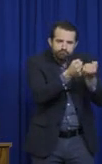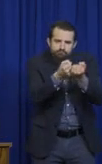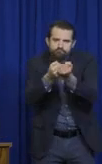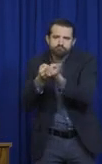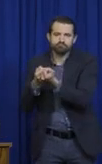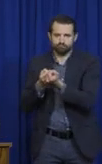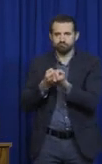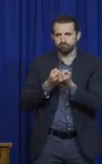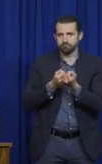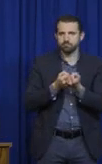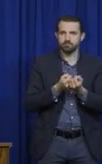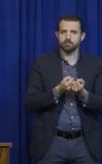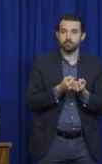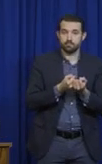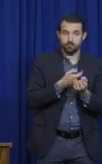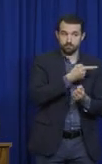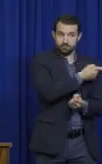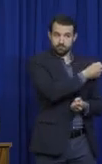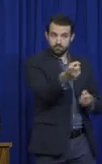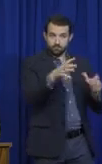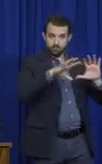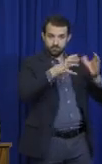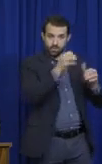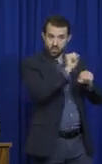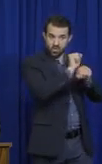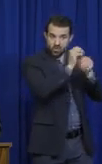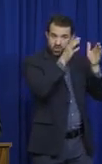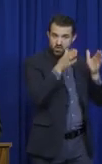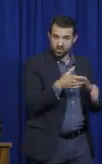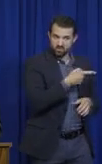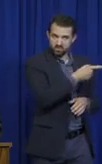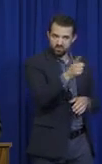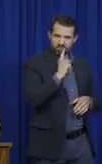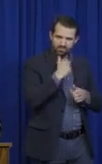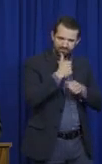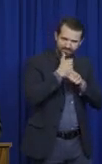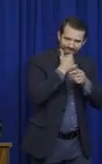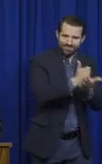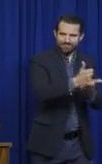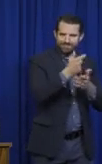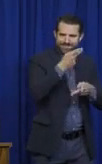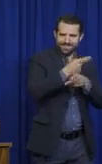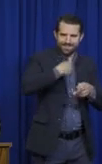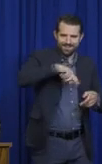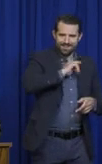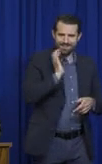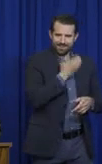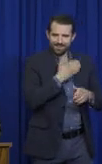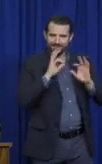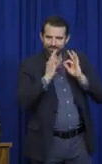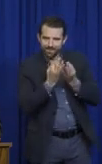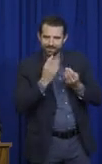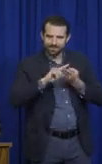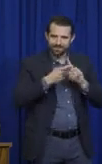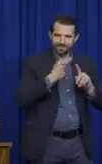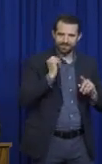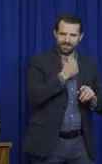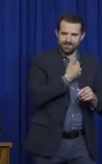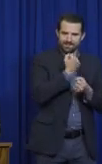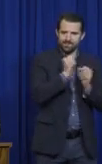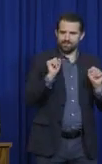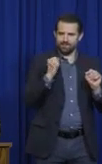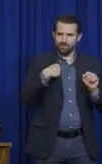the healthcare spectrum. They care for us, and so we have an obligation to care for